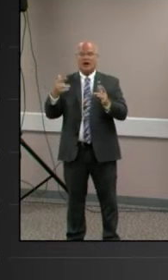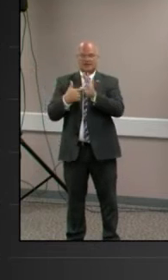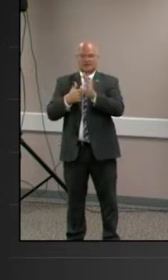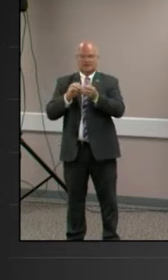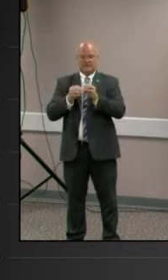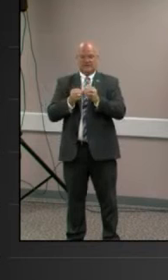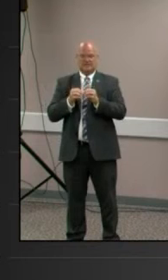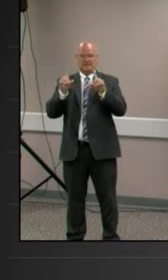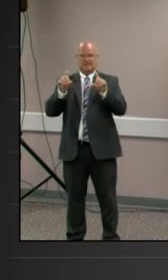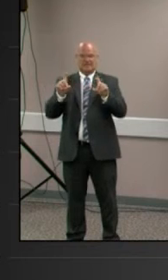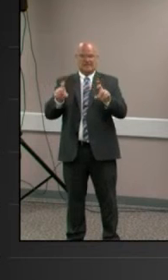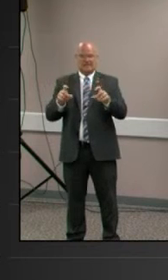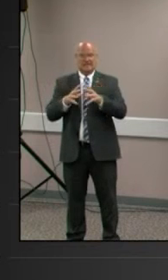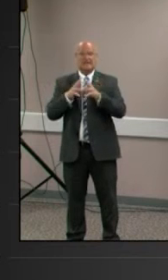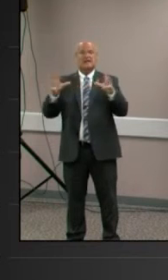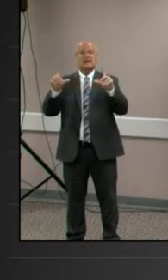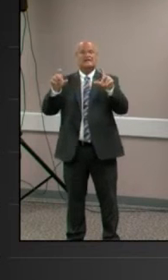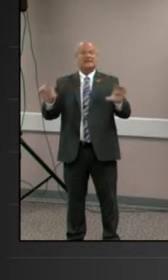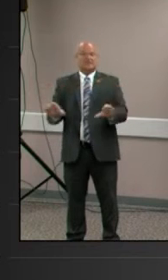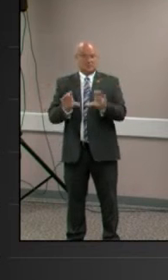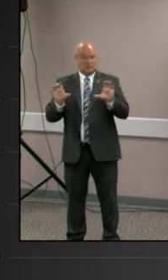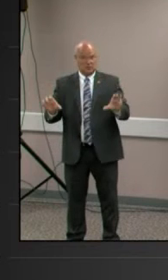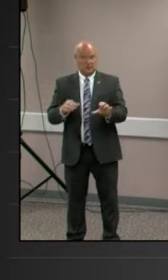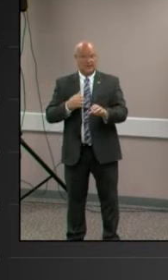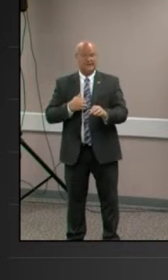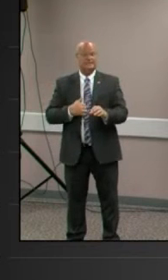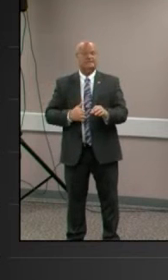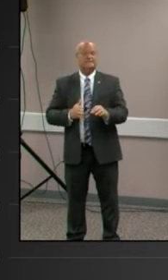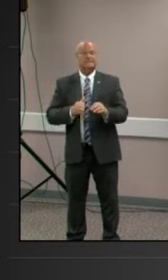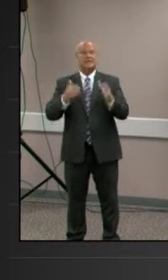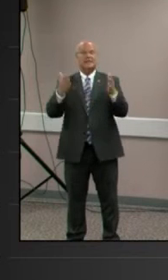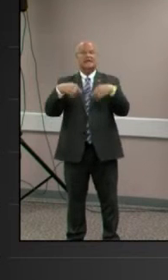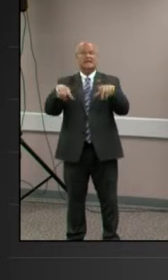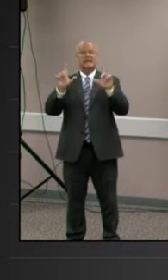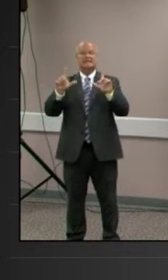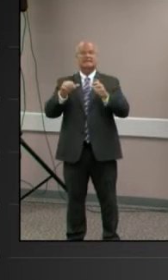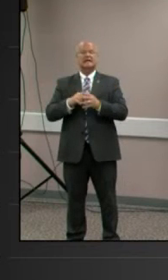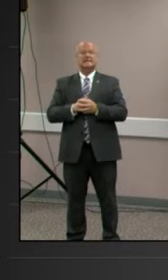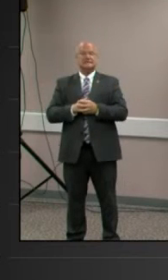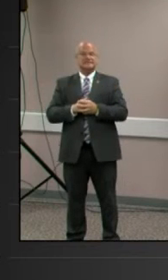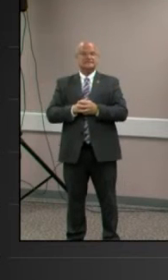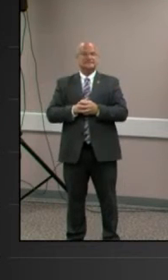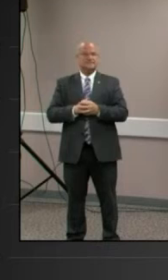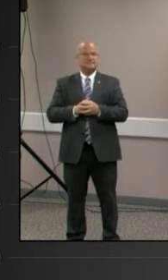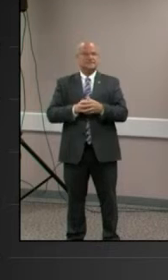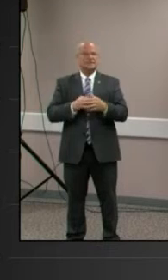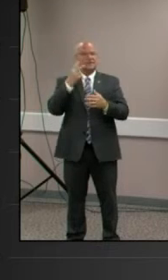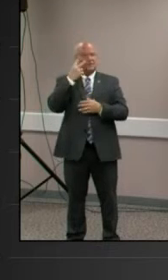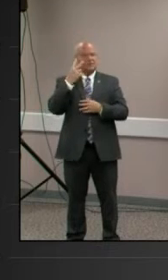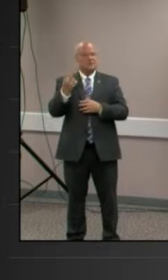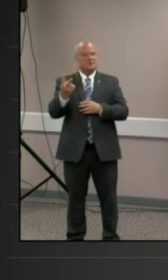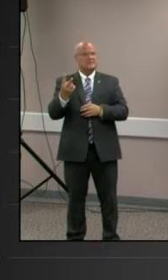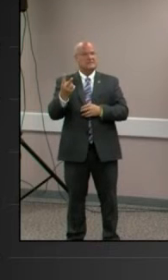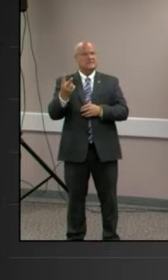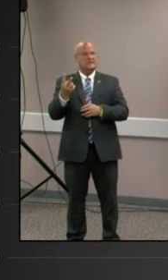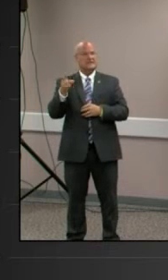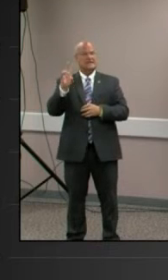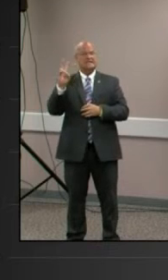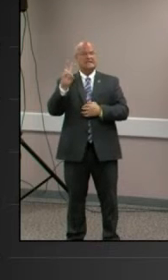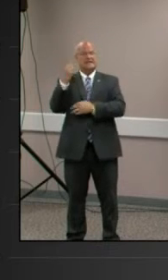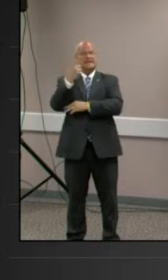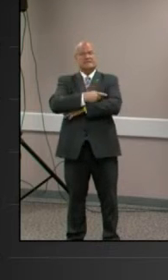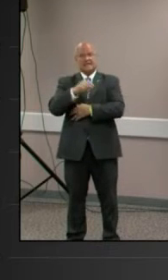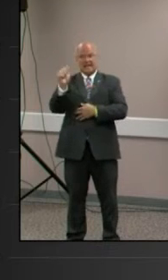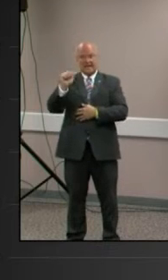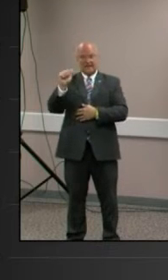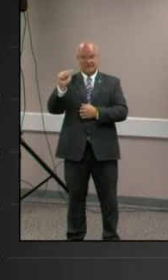the number of testing, the amount of testing that we're doing. If you go to the next slide, you'll see the 7-day